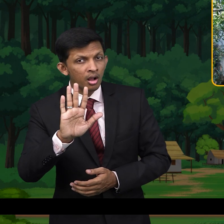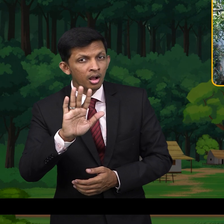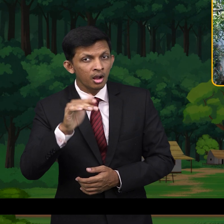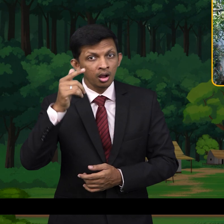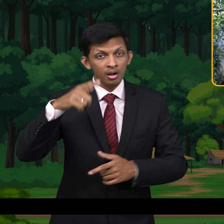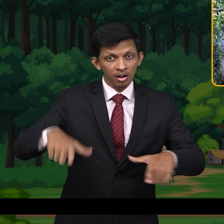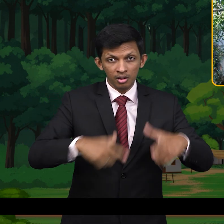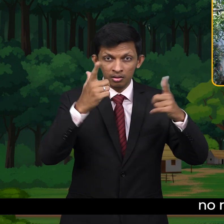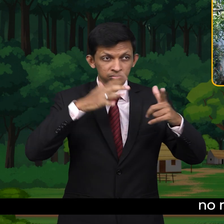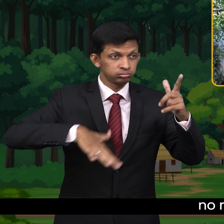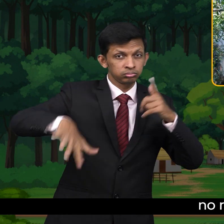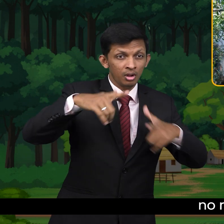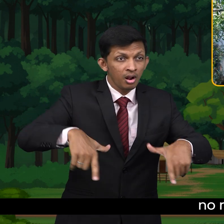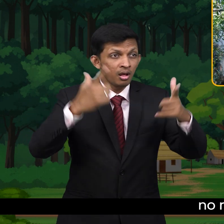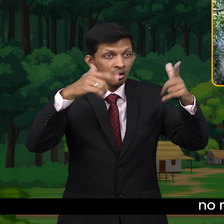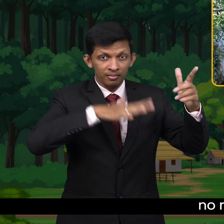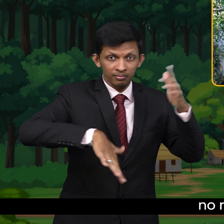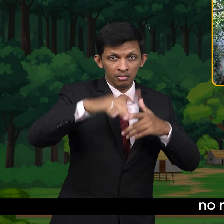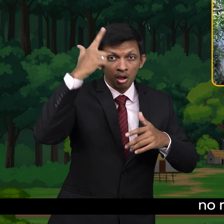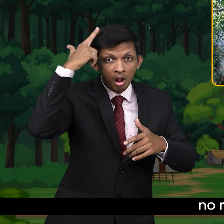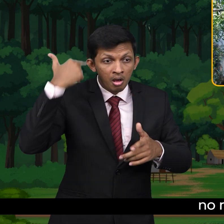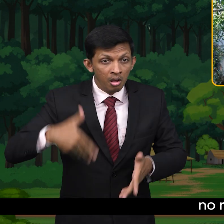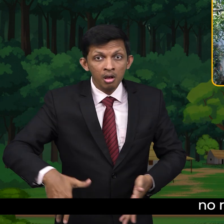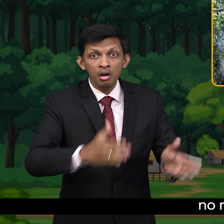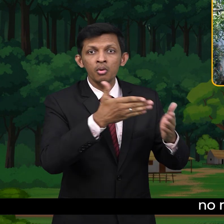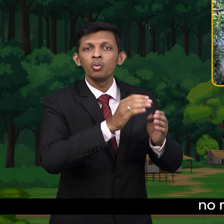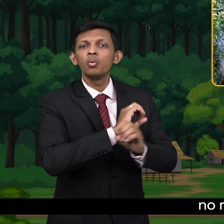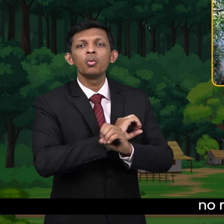But there are no roads in the forest.